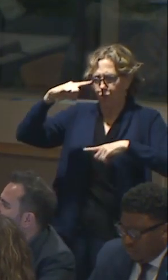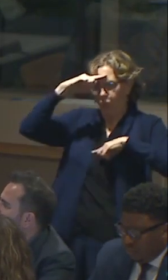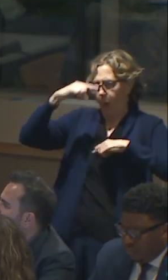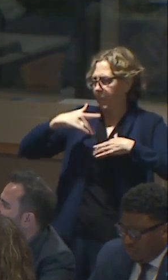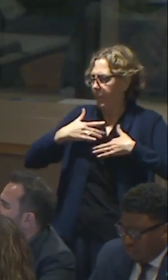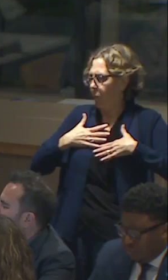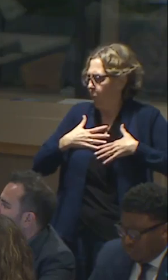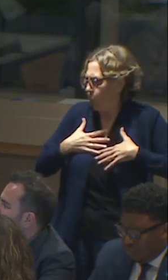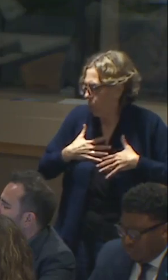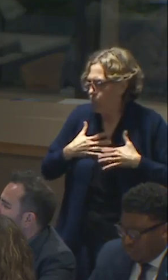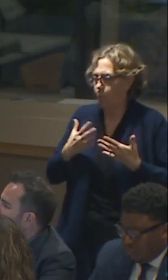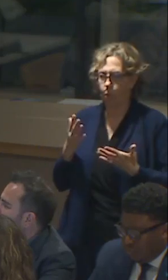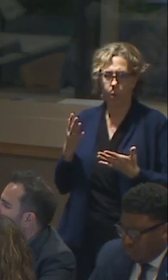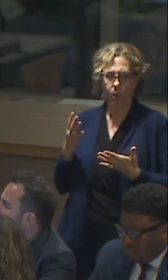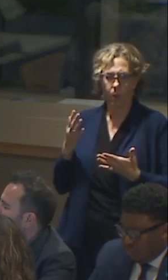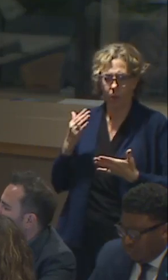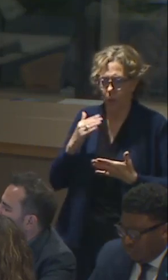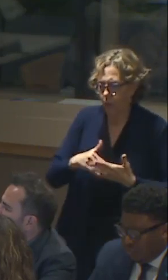again.